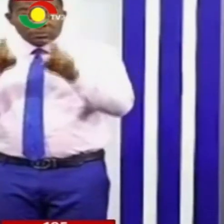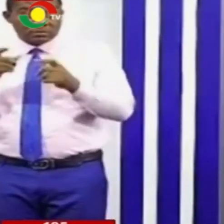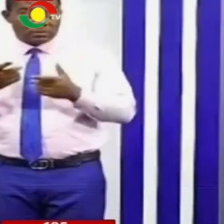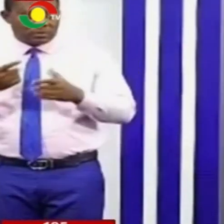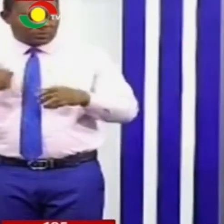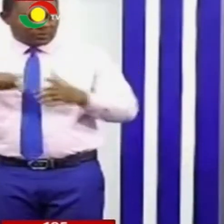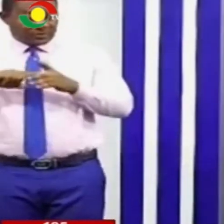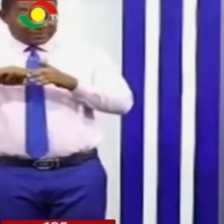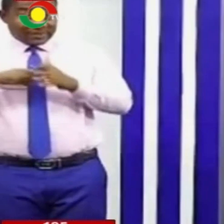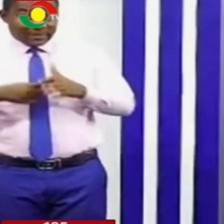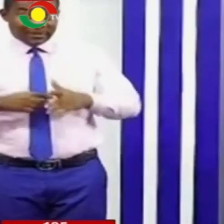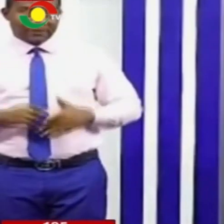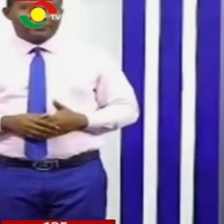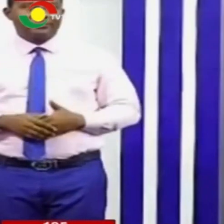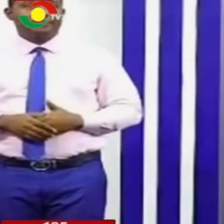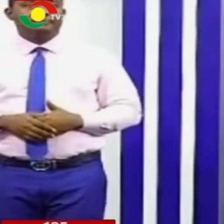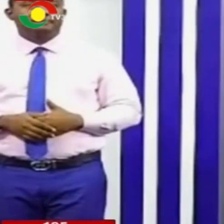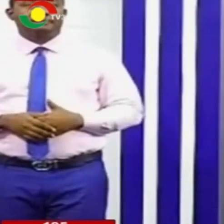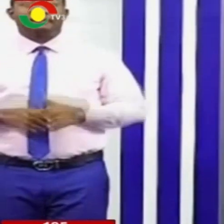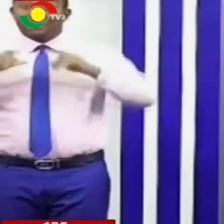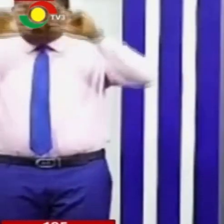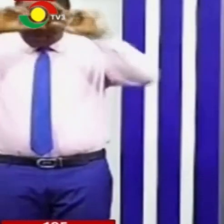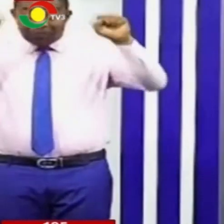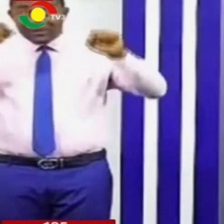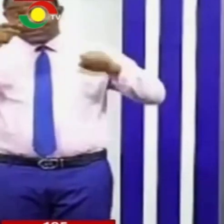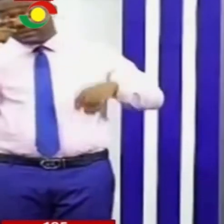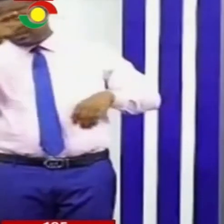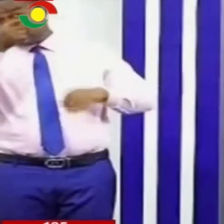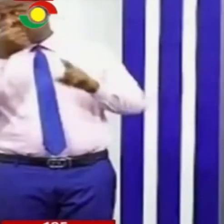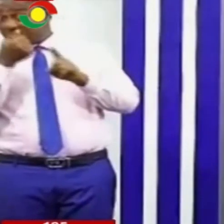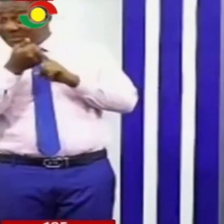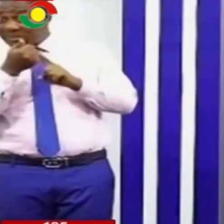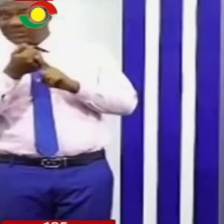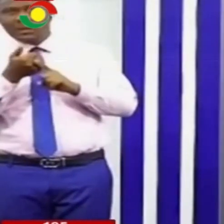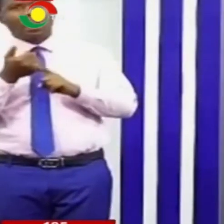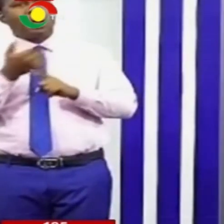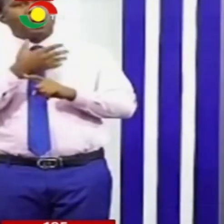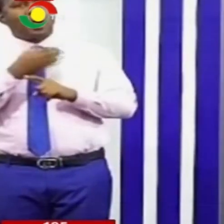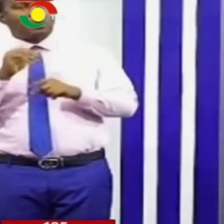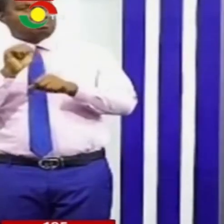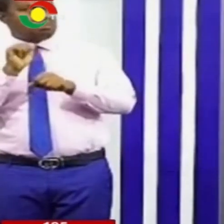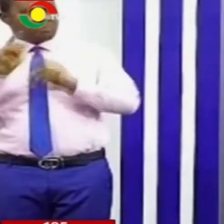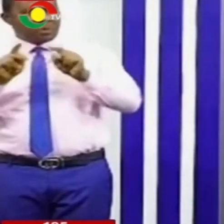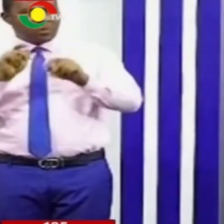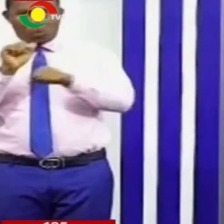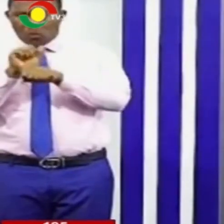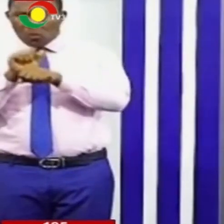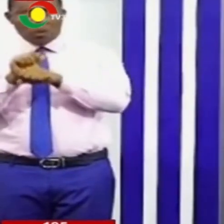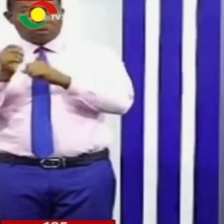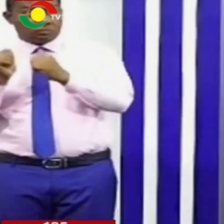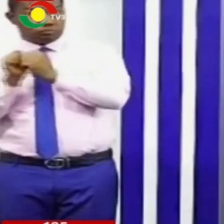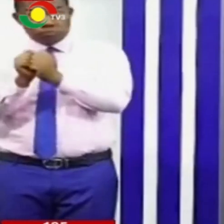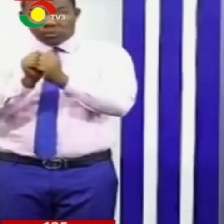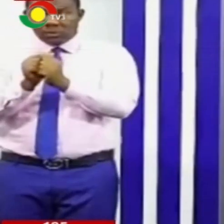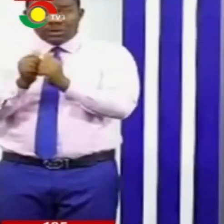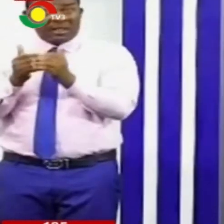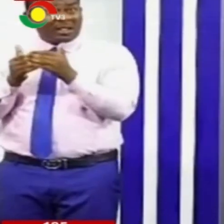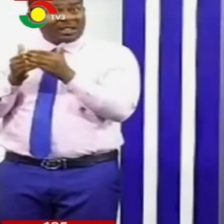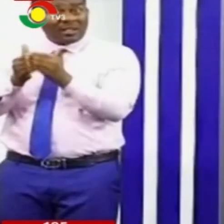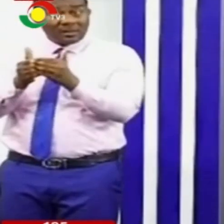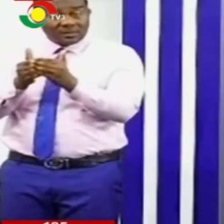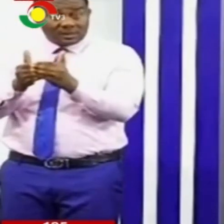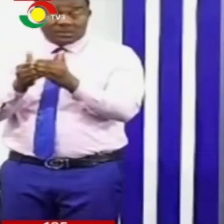started with the president and frontline officials who are involved in this fight. And I